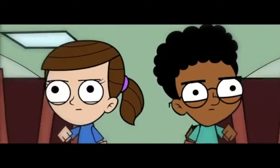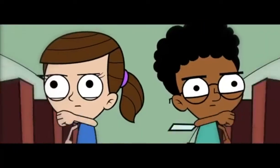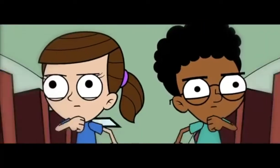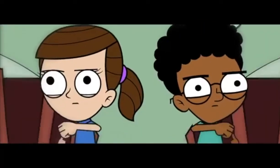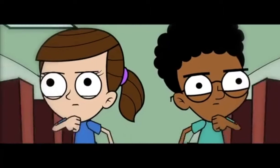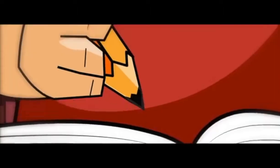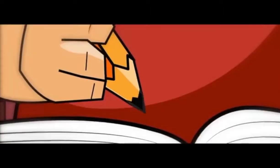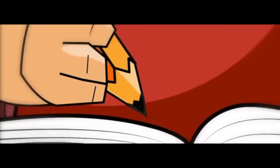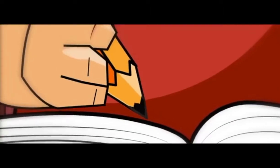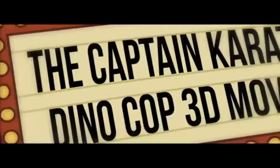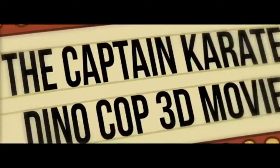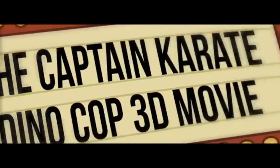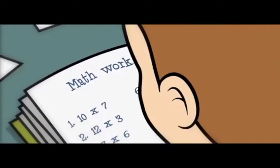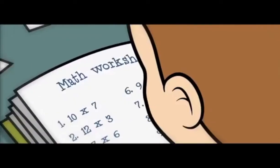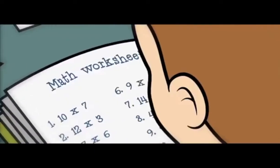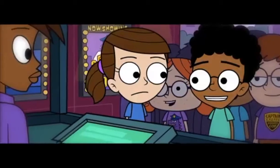friend? Or would they show?